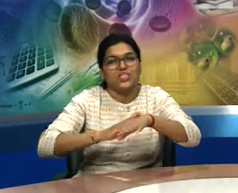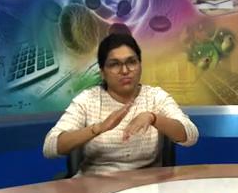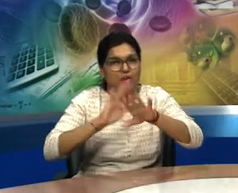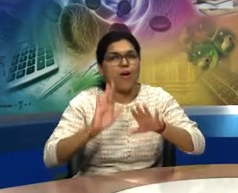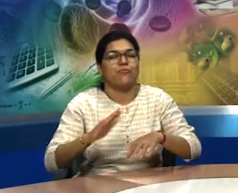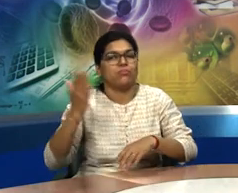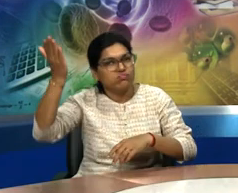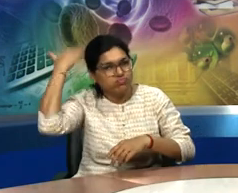measure.